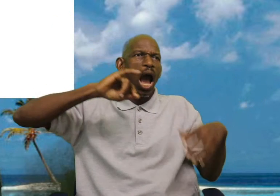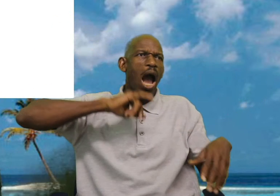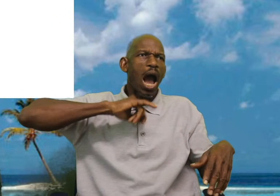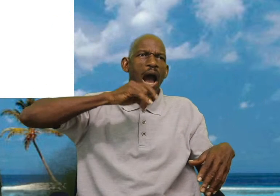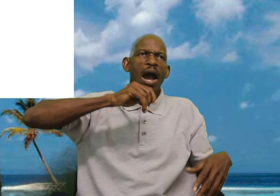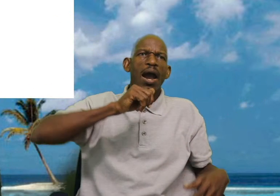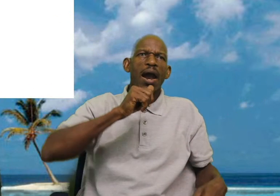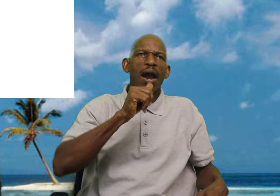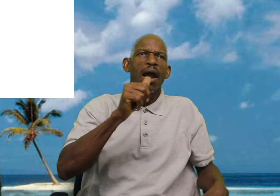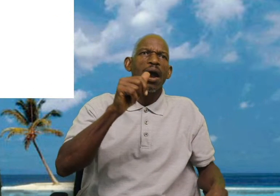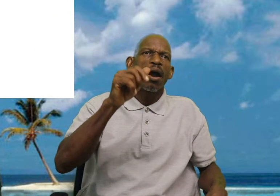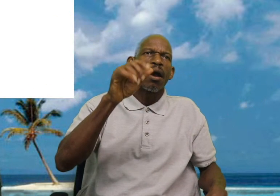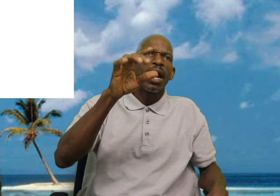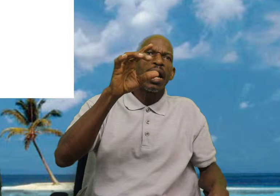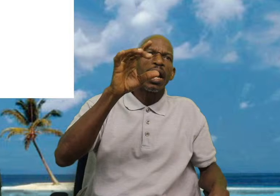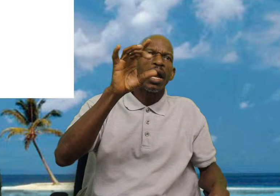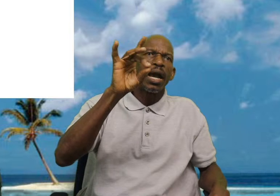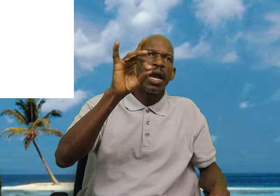name